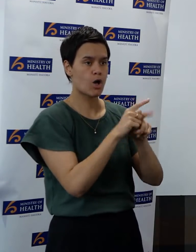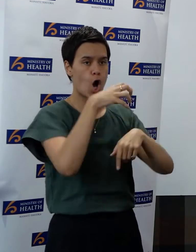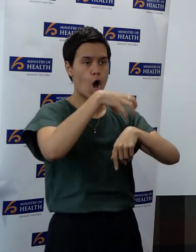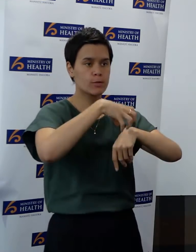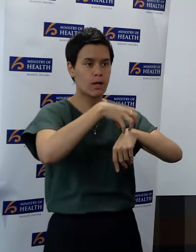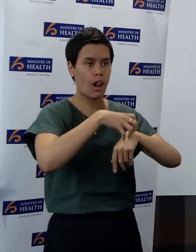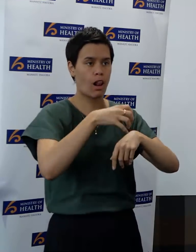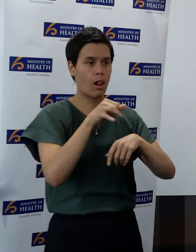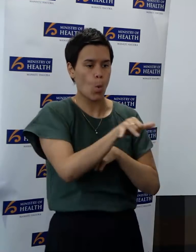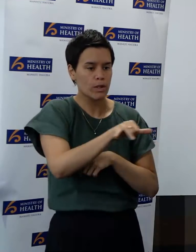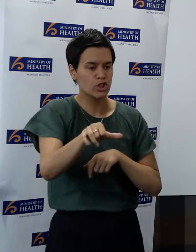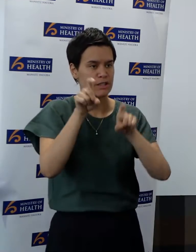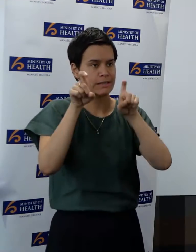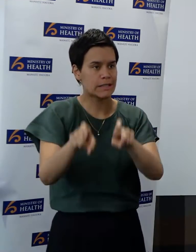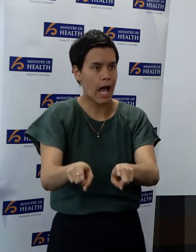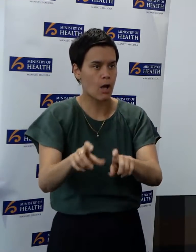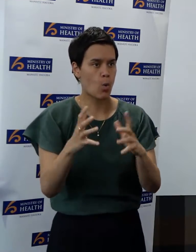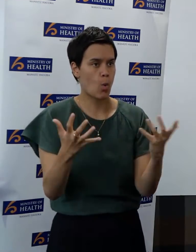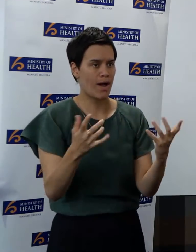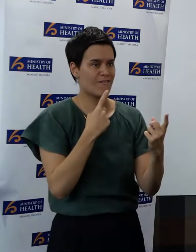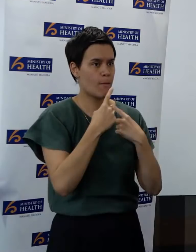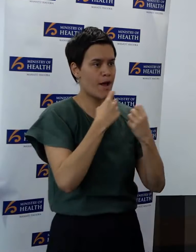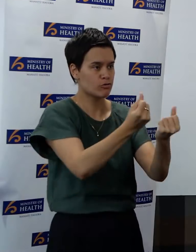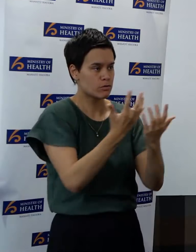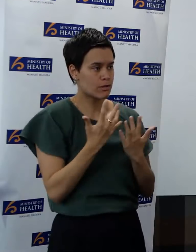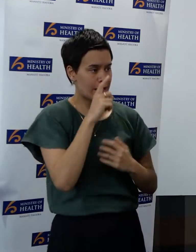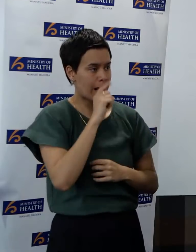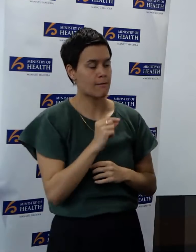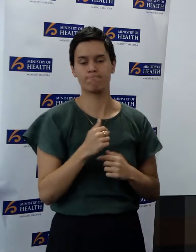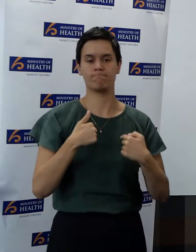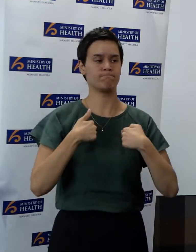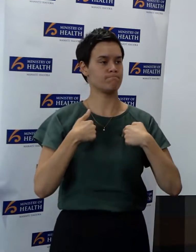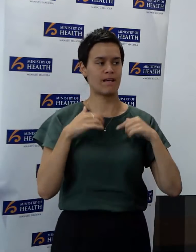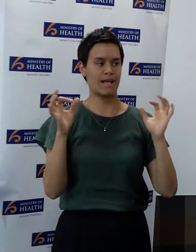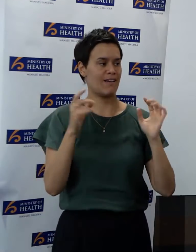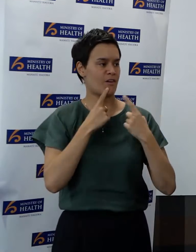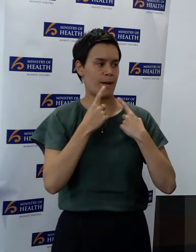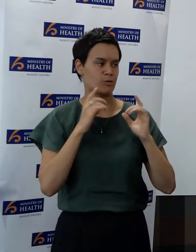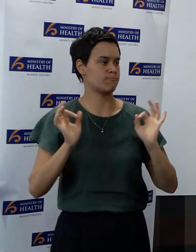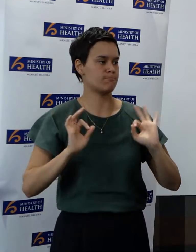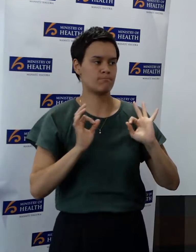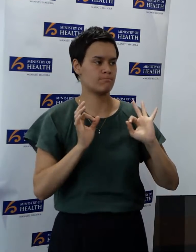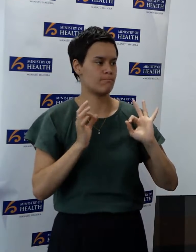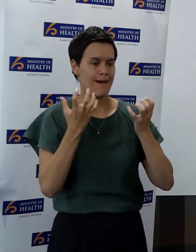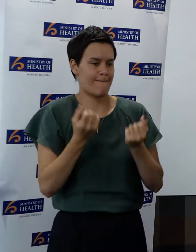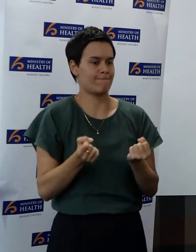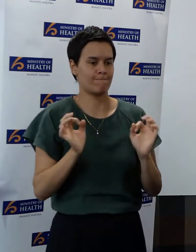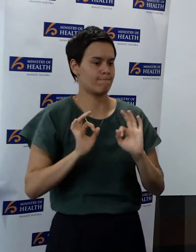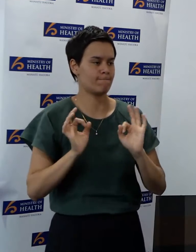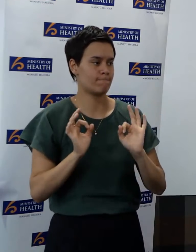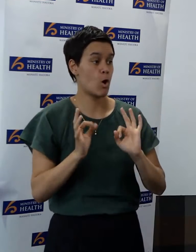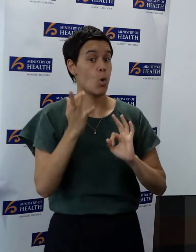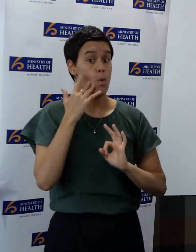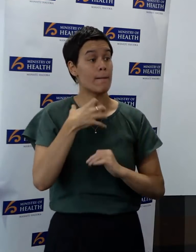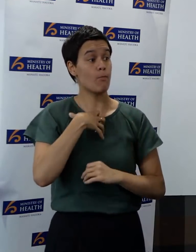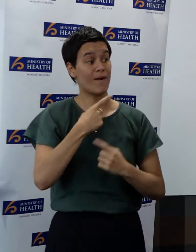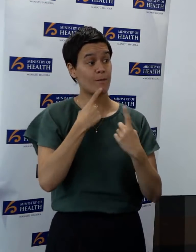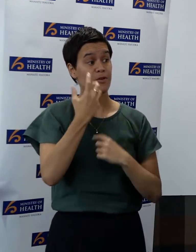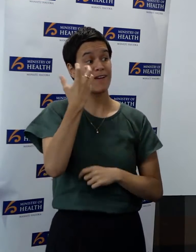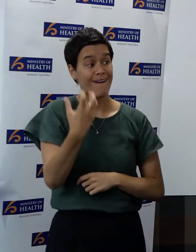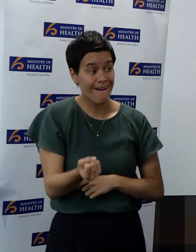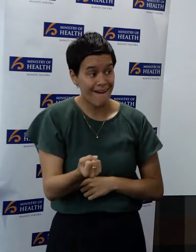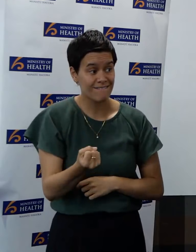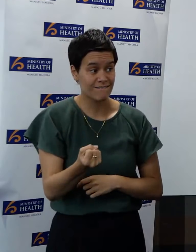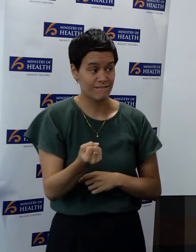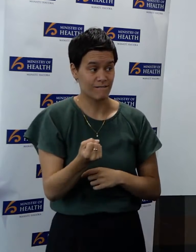been in, anything that would be useful to the public? No, I don't have any further information at the moment, but as I say, as soon as we've got more information, and in particular, whether